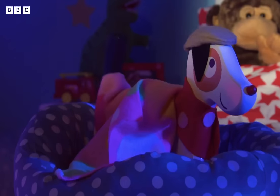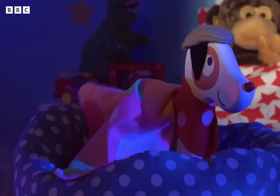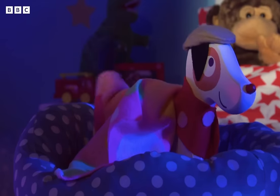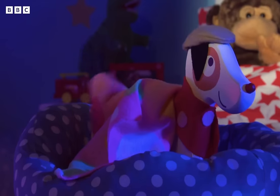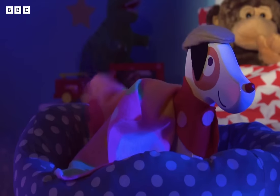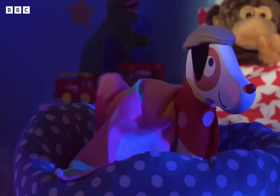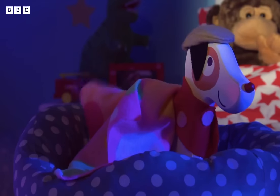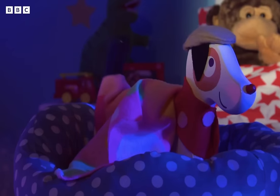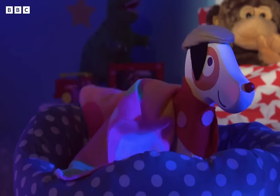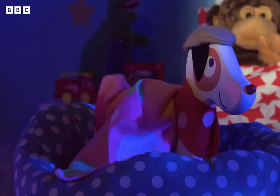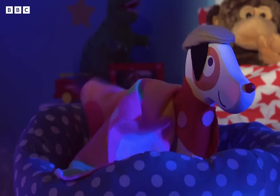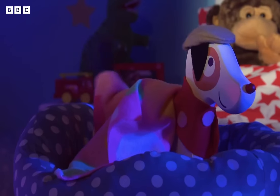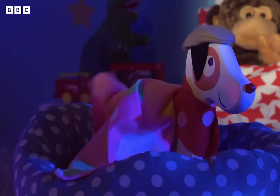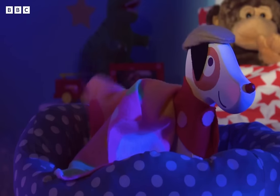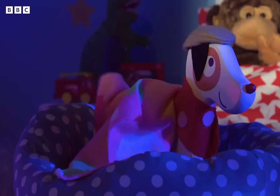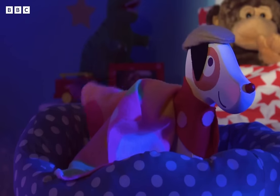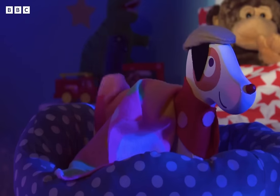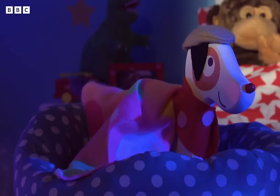Look, the puppy's still awake, Mr. Tumble.